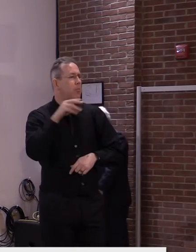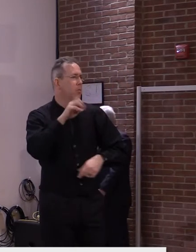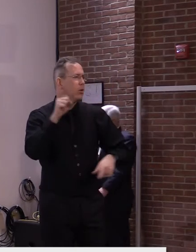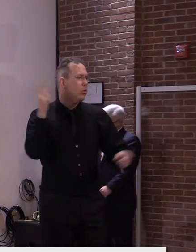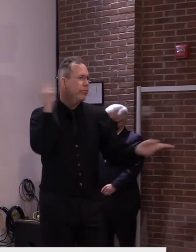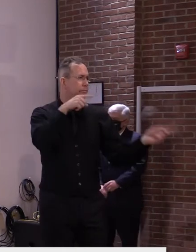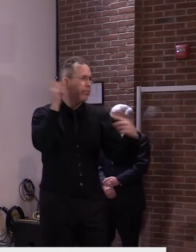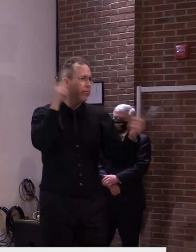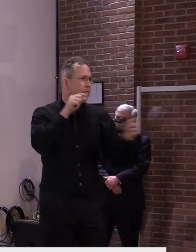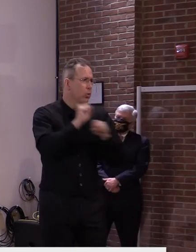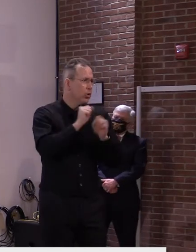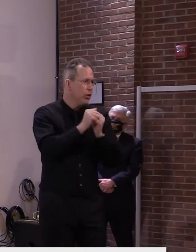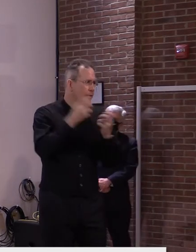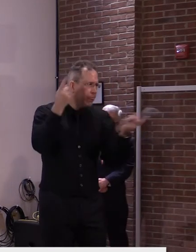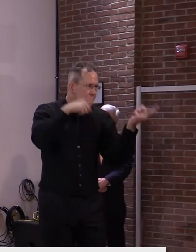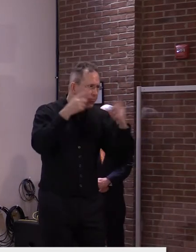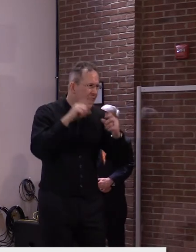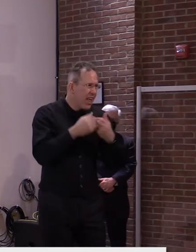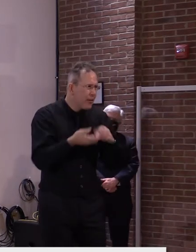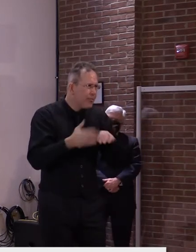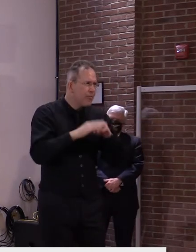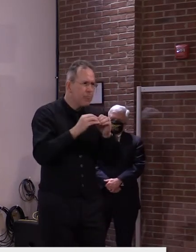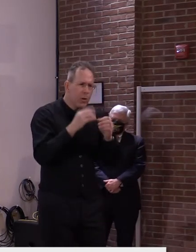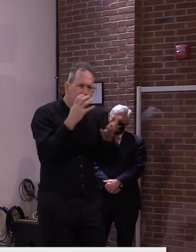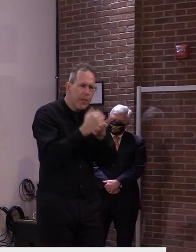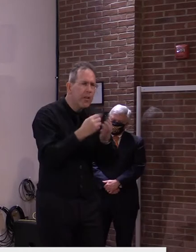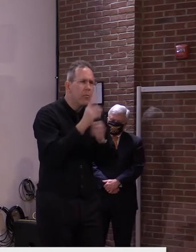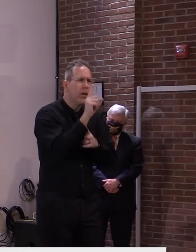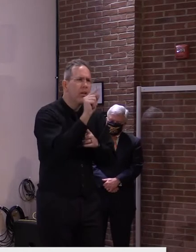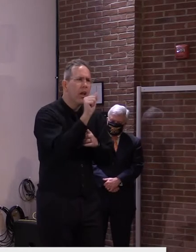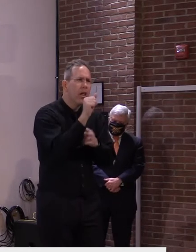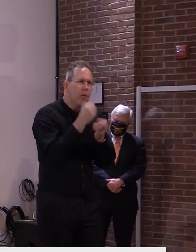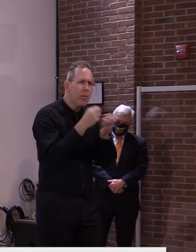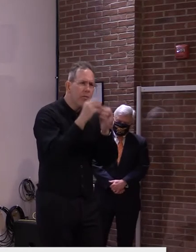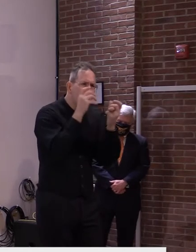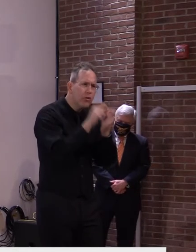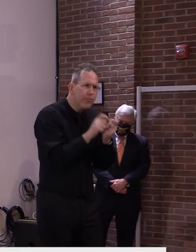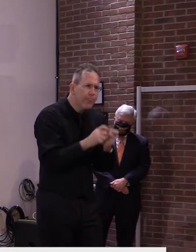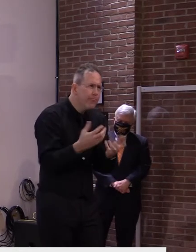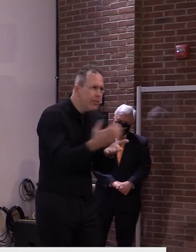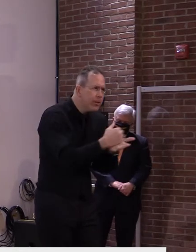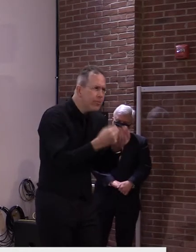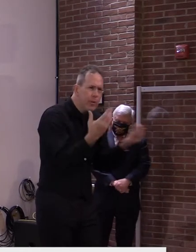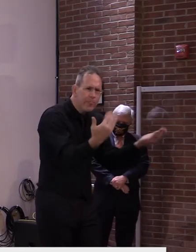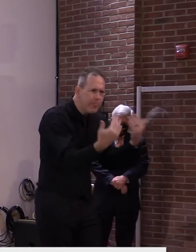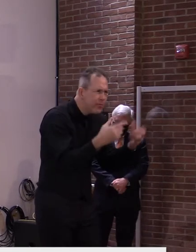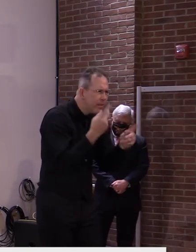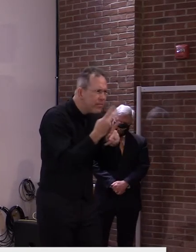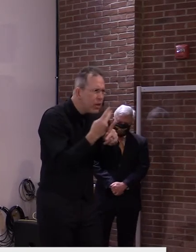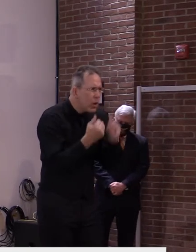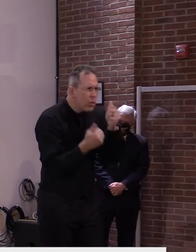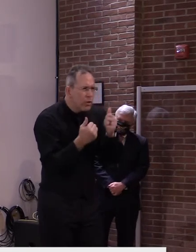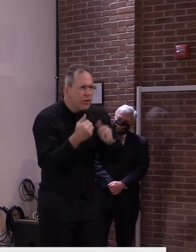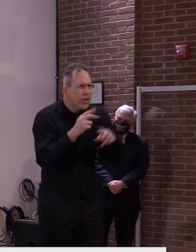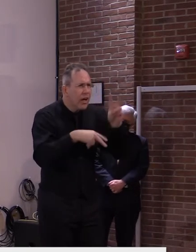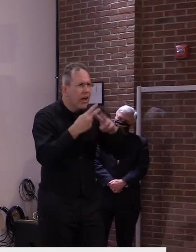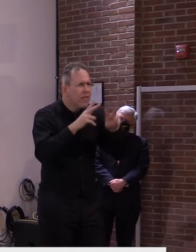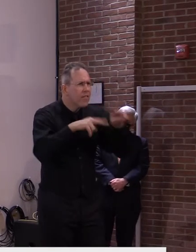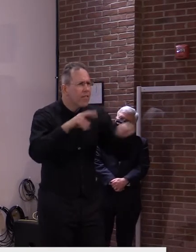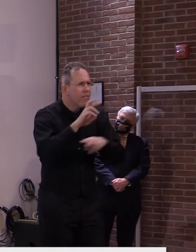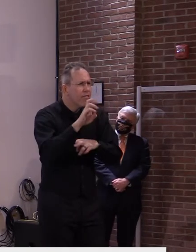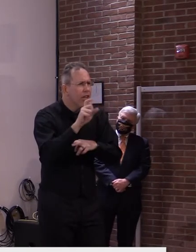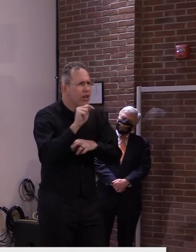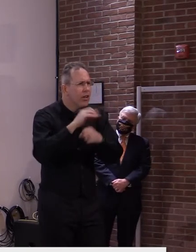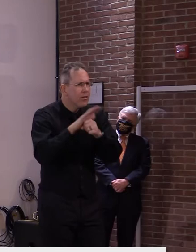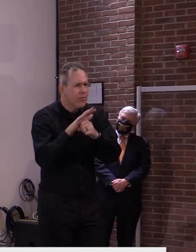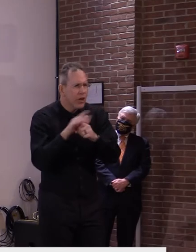genome sequencing and get a true reflection of what's going on. But just in answer to your question, remember, there